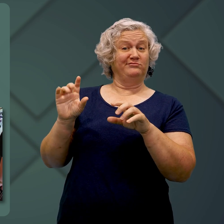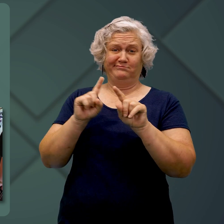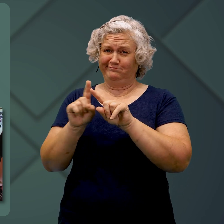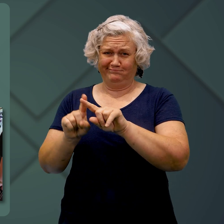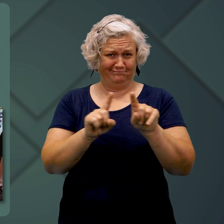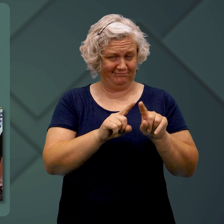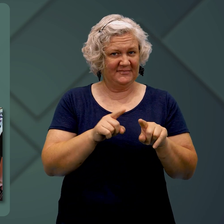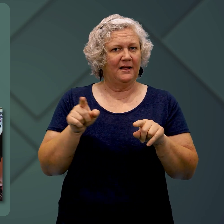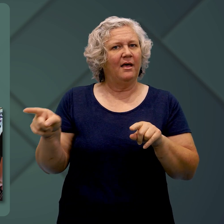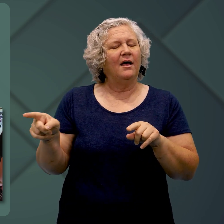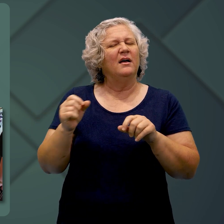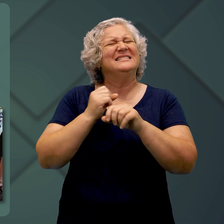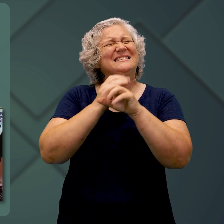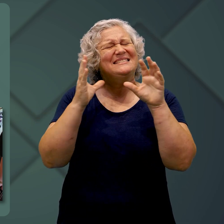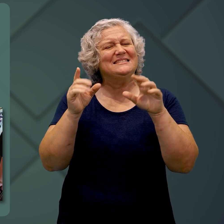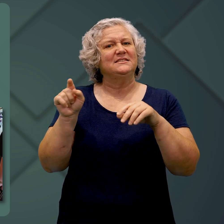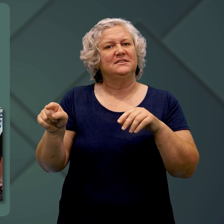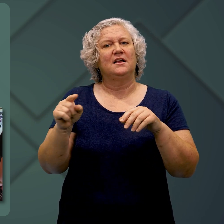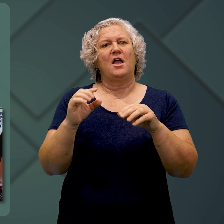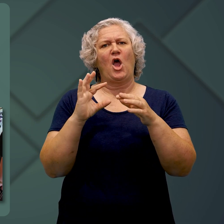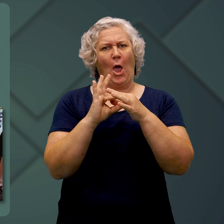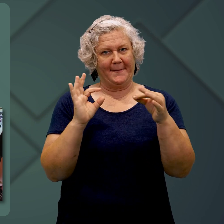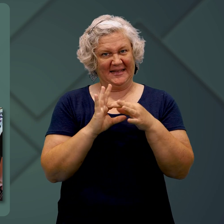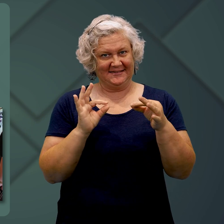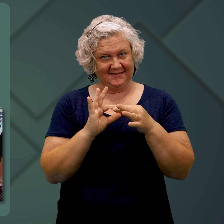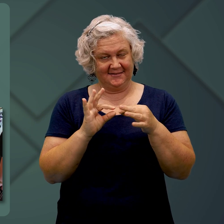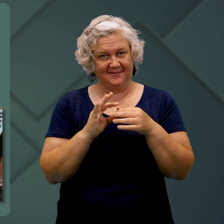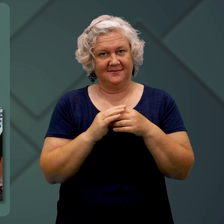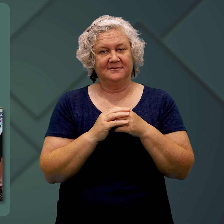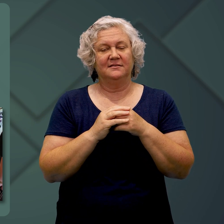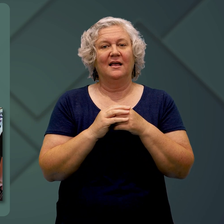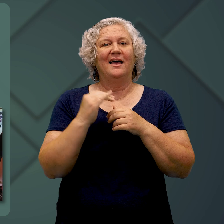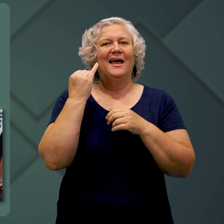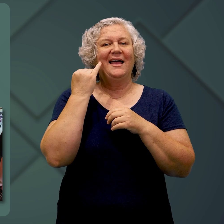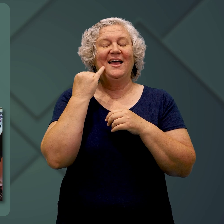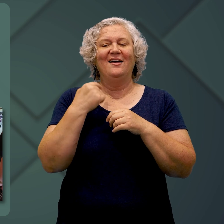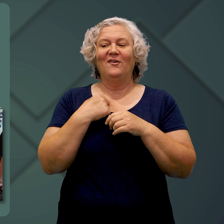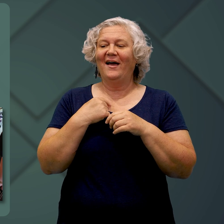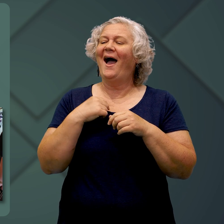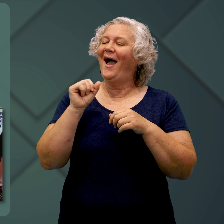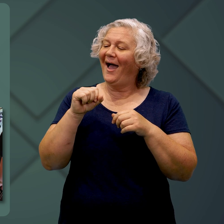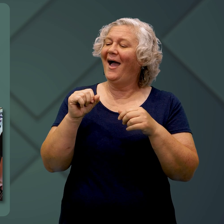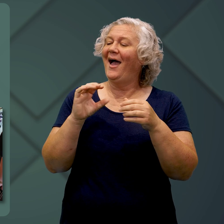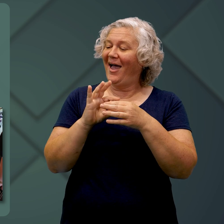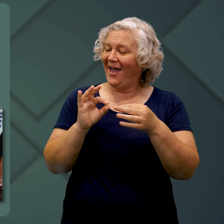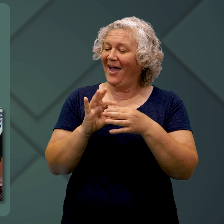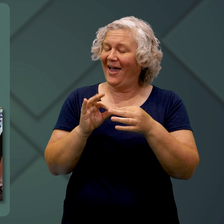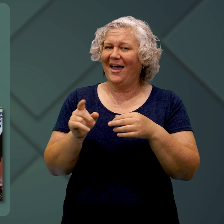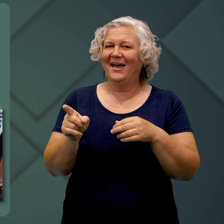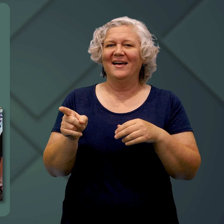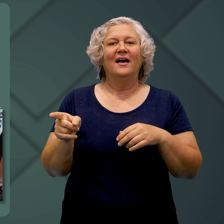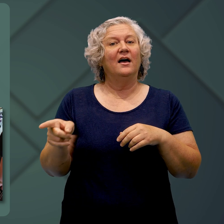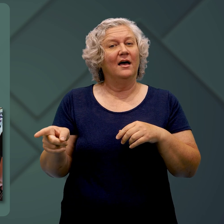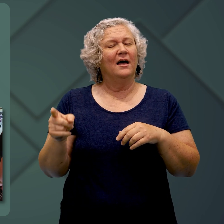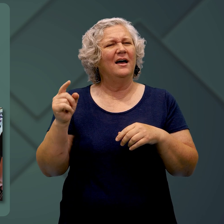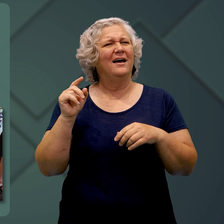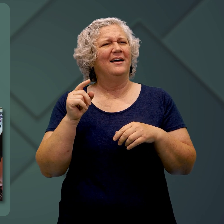etc. And if we open our mind to the possibilities that they're commenting on something, that can really enrich